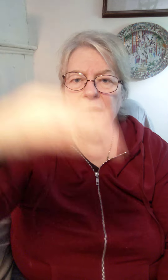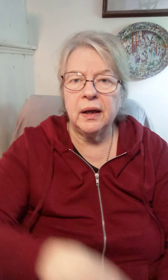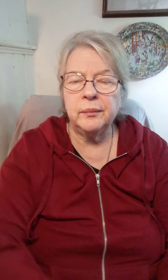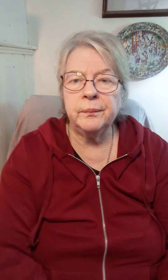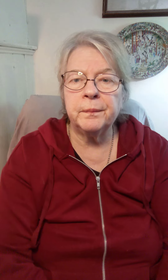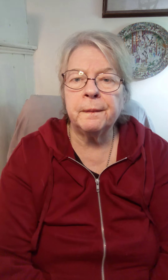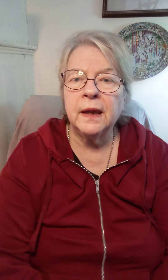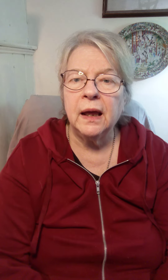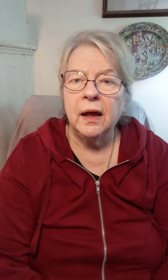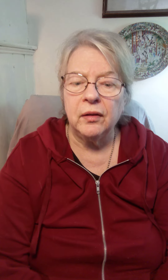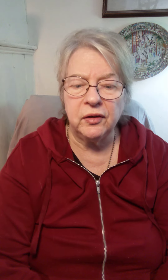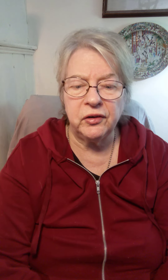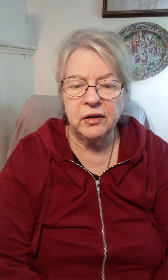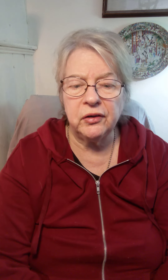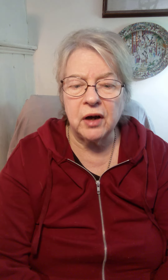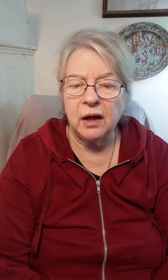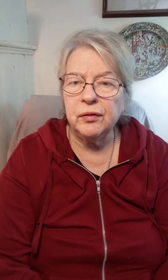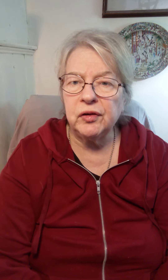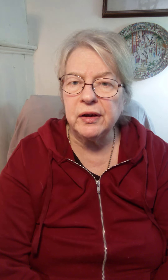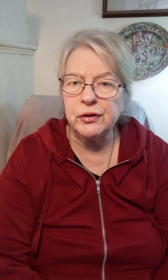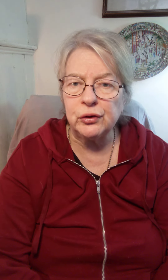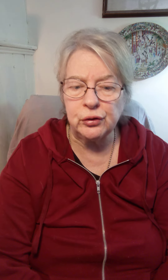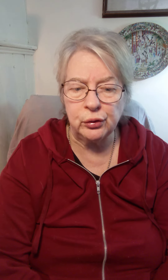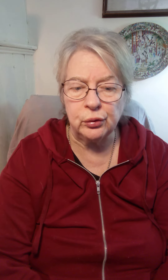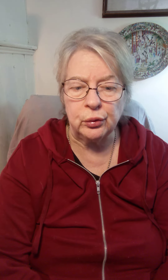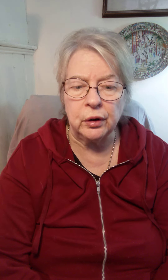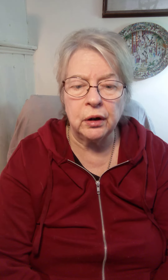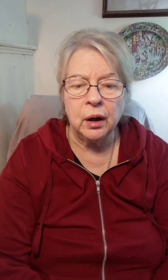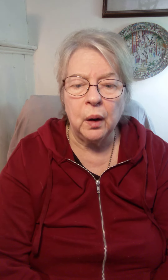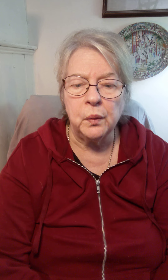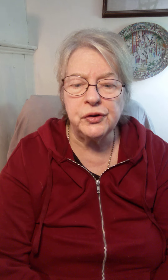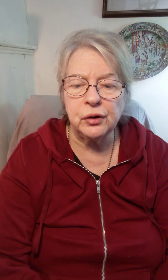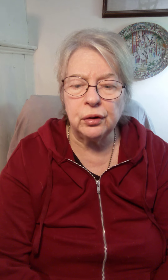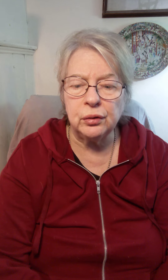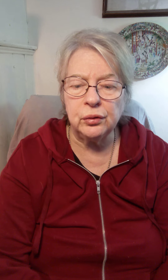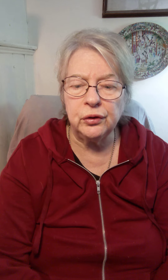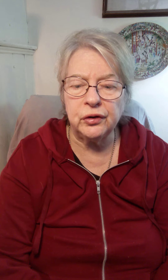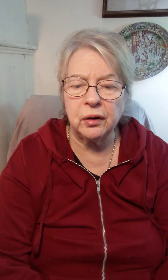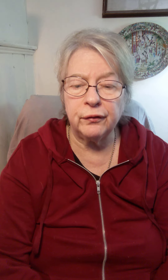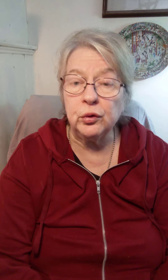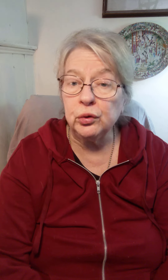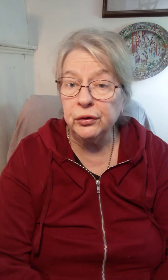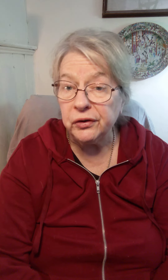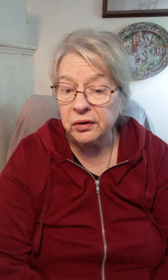Hello again. This is conversation two, which includes foods,